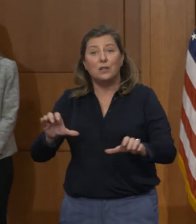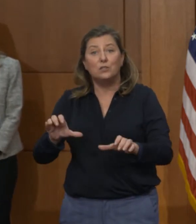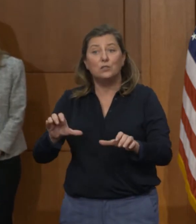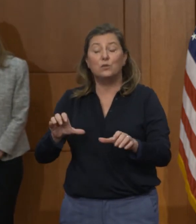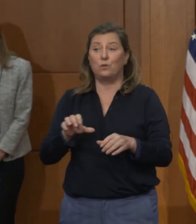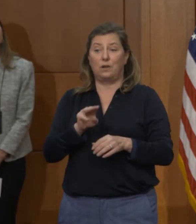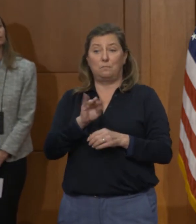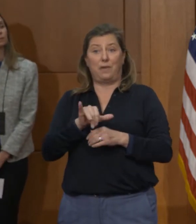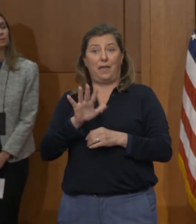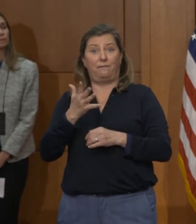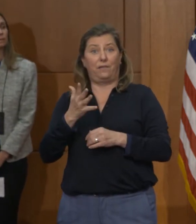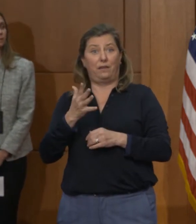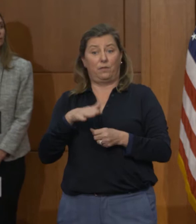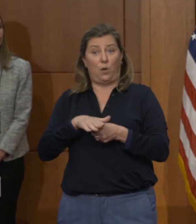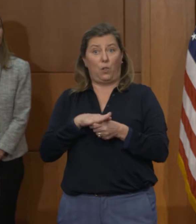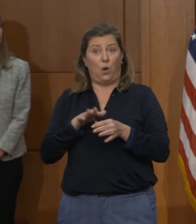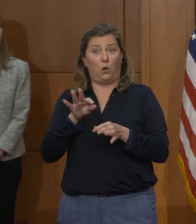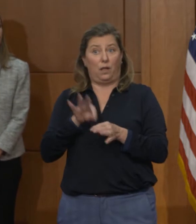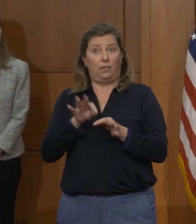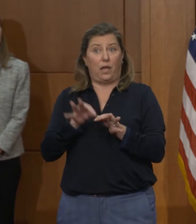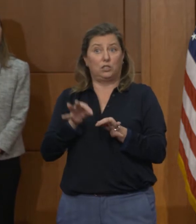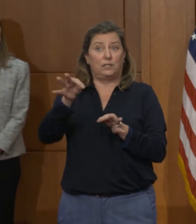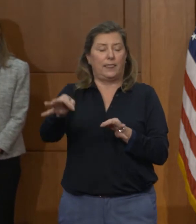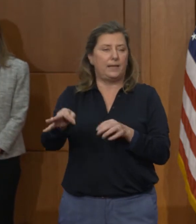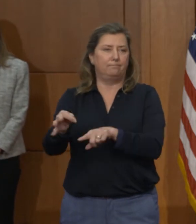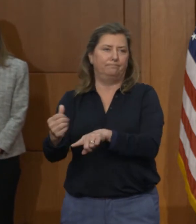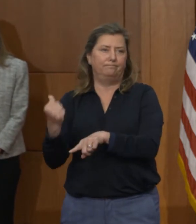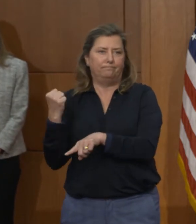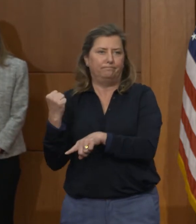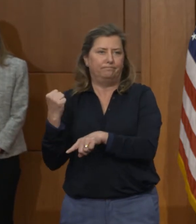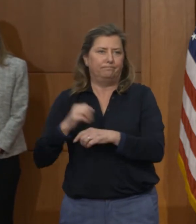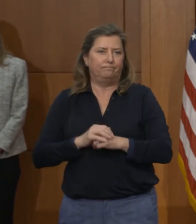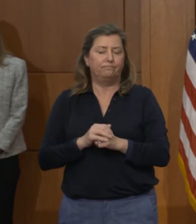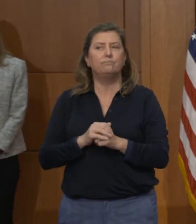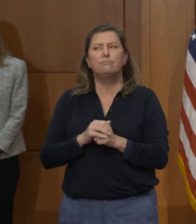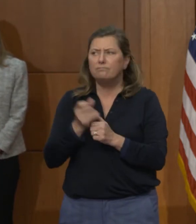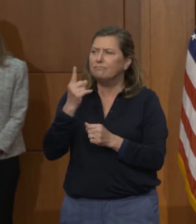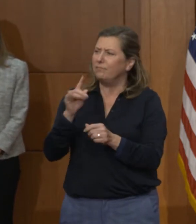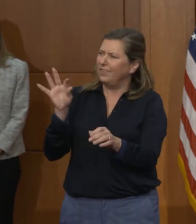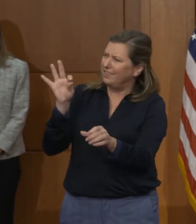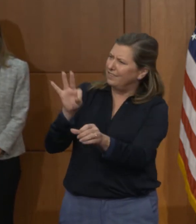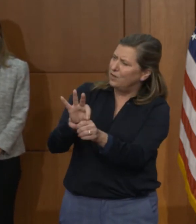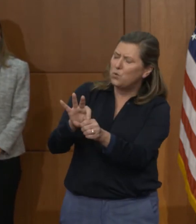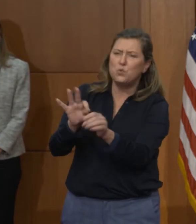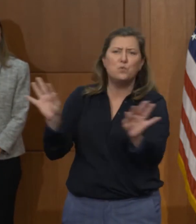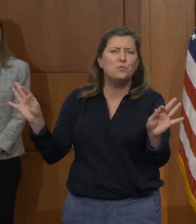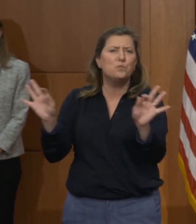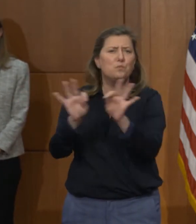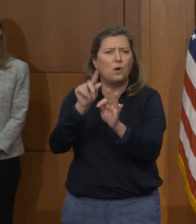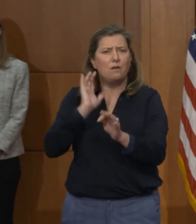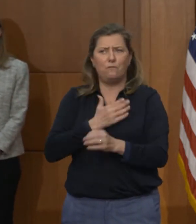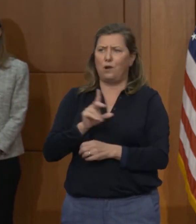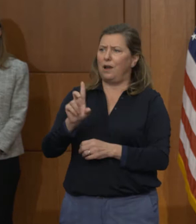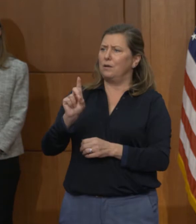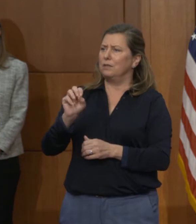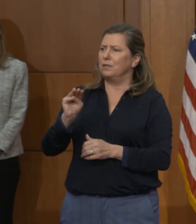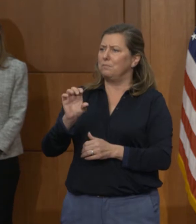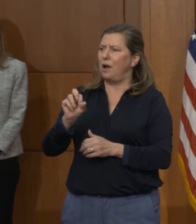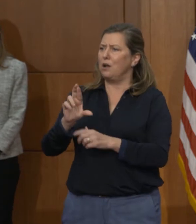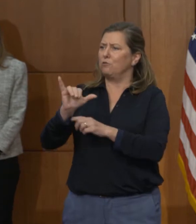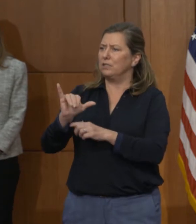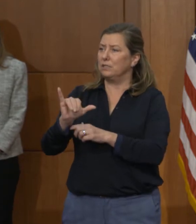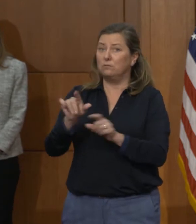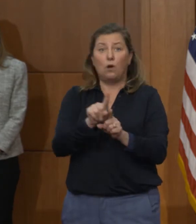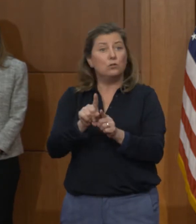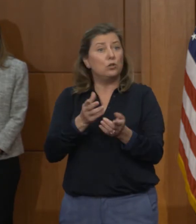the May 5th local elections. Elections are vital to democracy, and so it is the right to